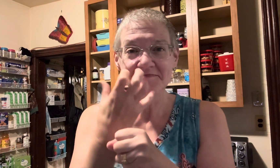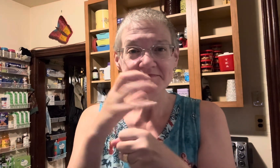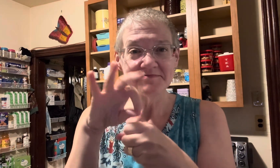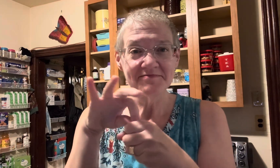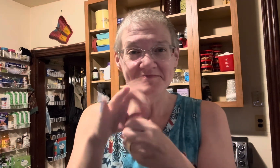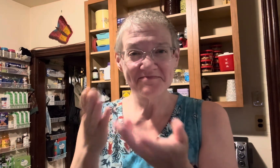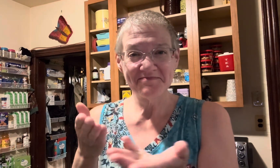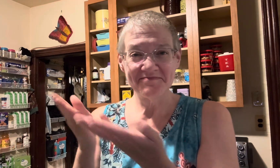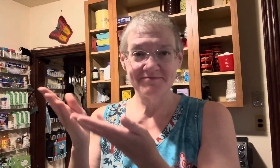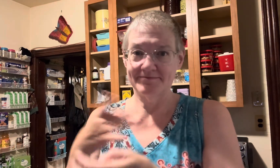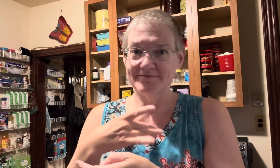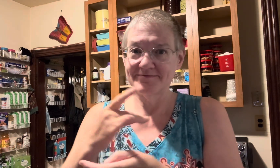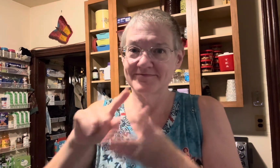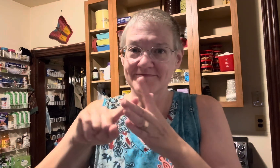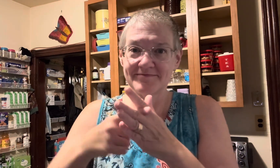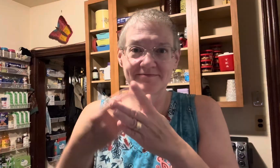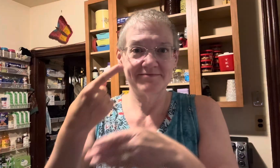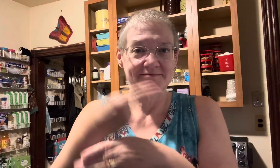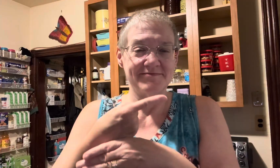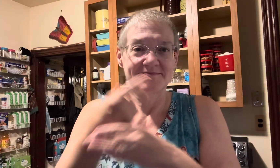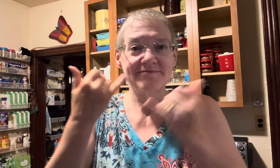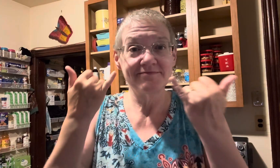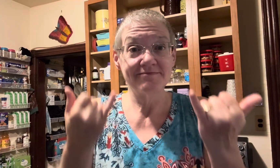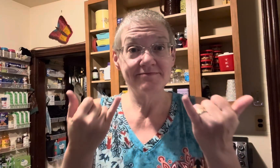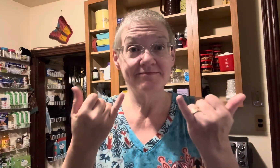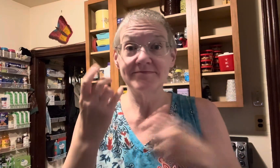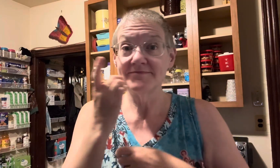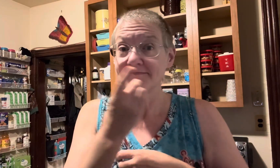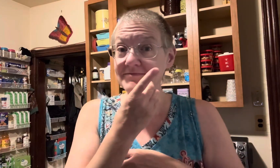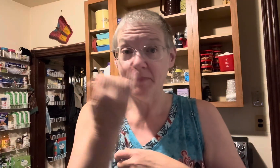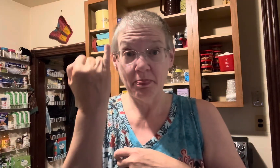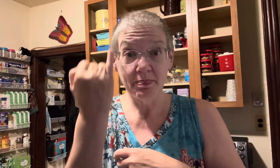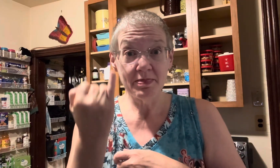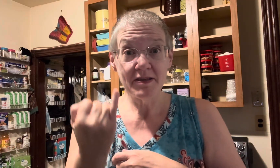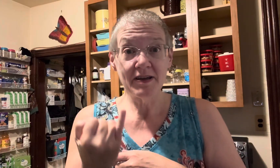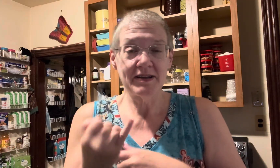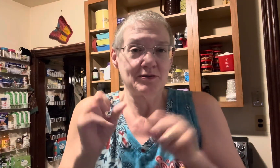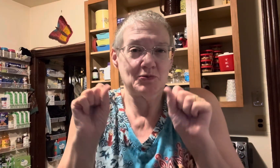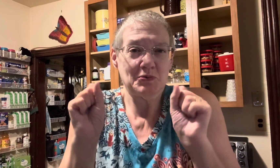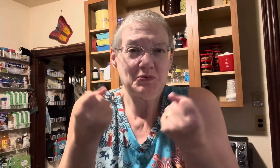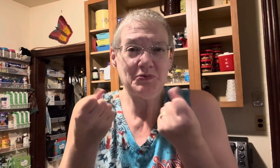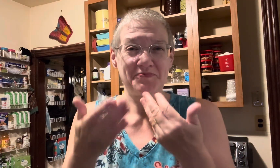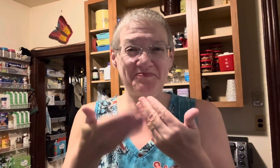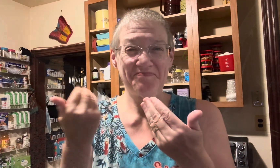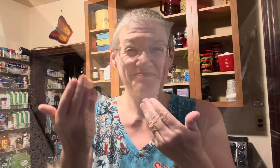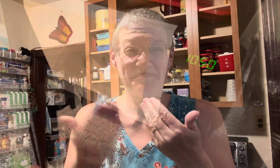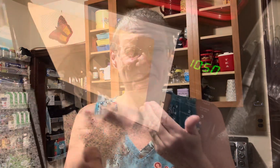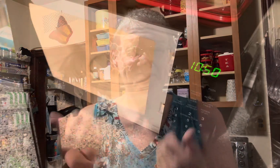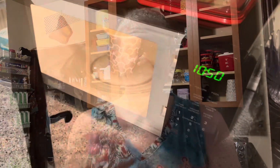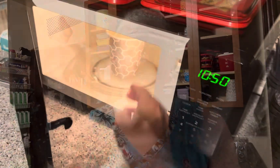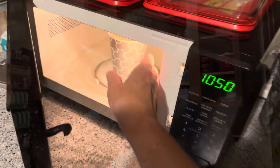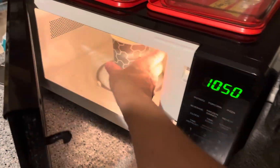is ready, so let's make his hot tea to bring to him. Now that he's thin, he gets cold easy.